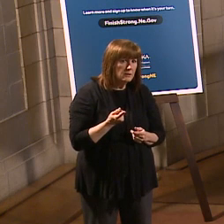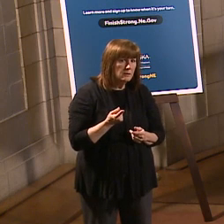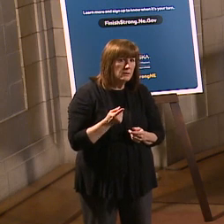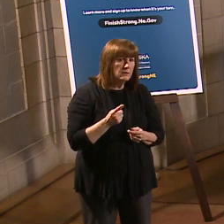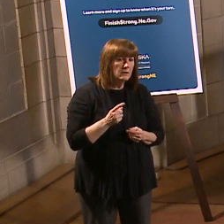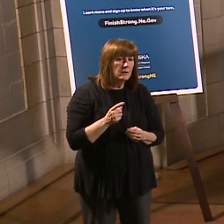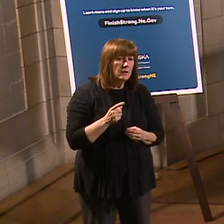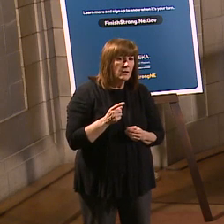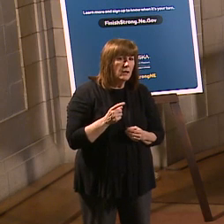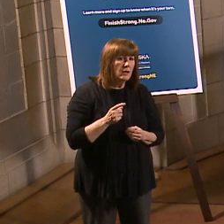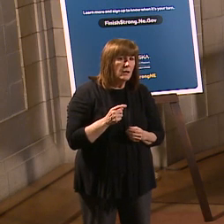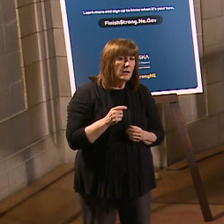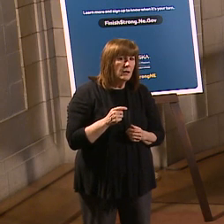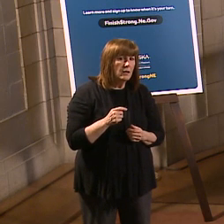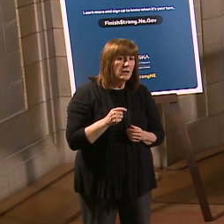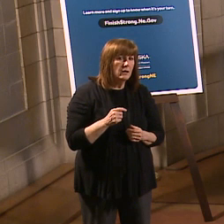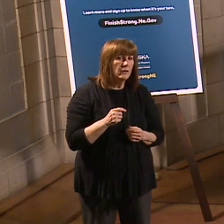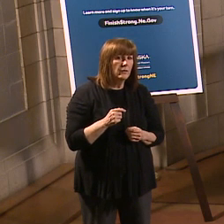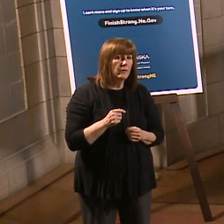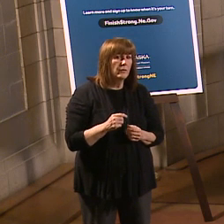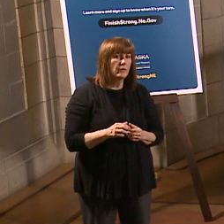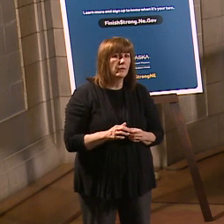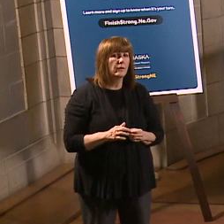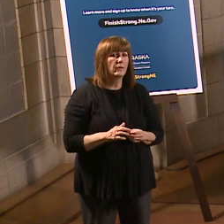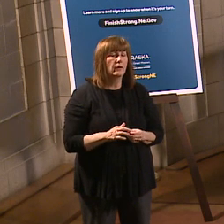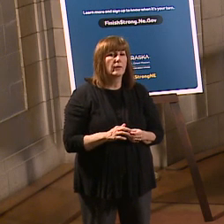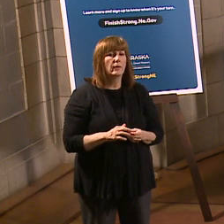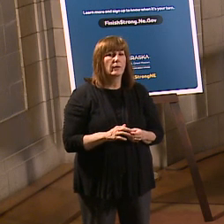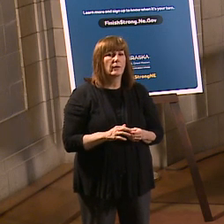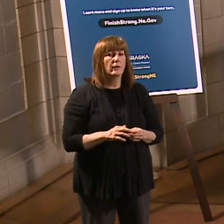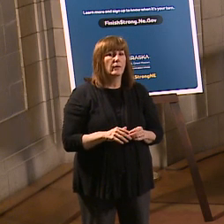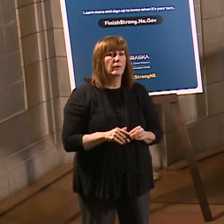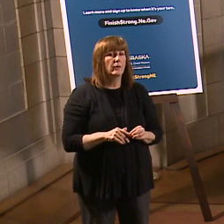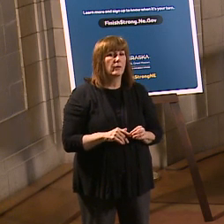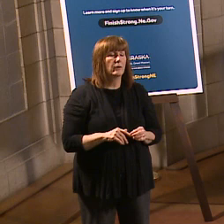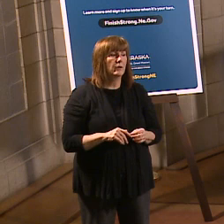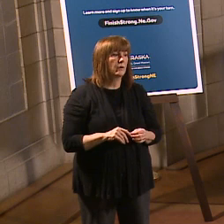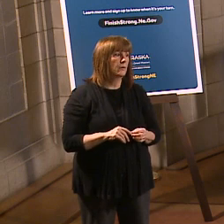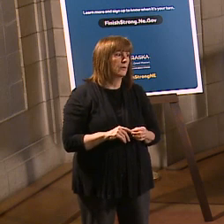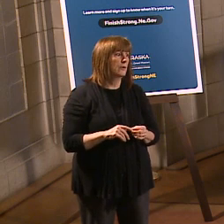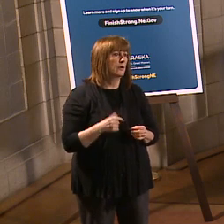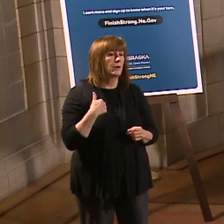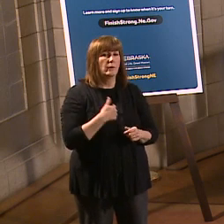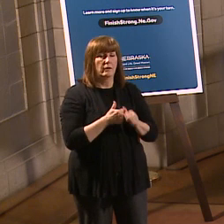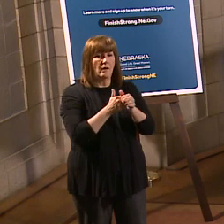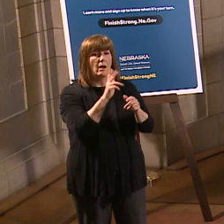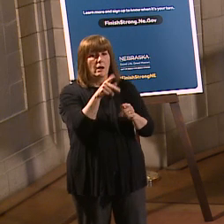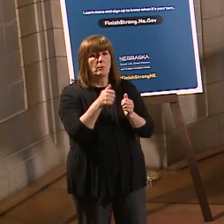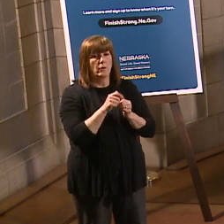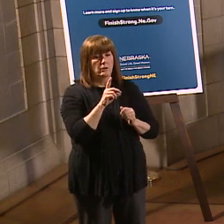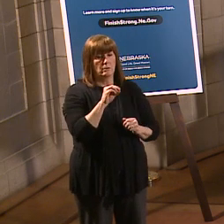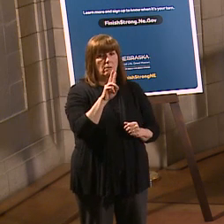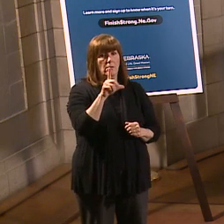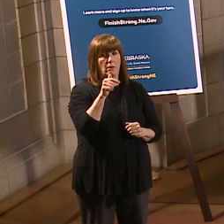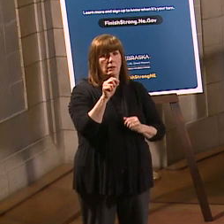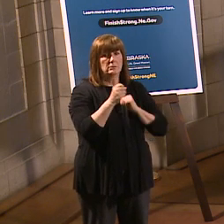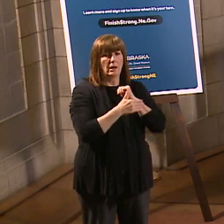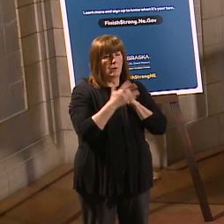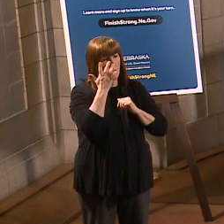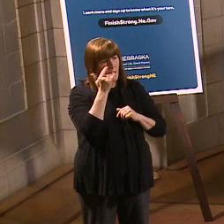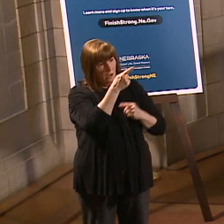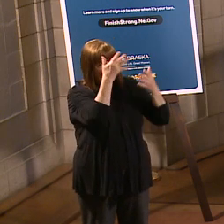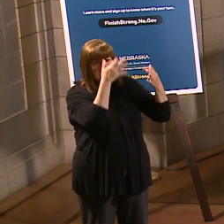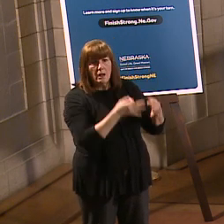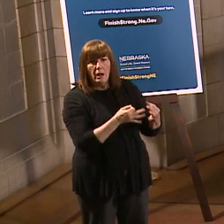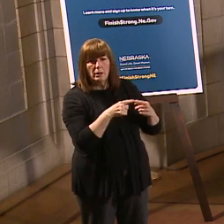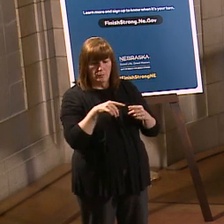telecom workers? Why did they decide to do that beyond the guidelines? Well, we're following up with Douglas County with regard to why they decided to